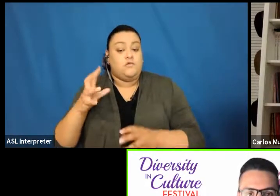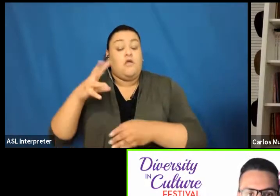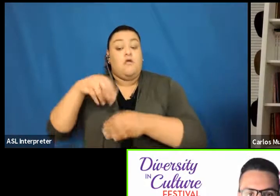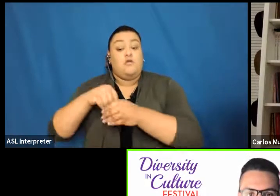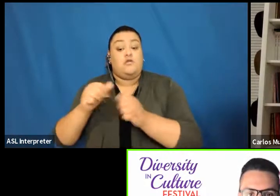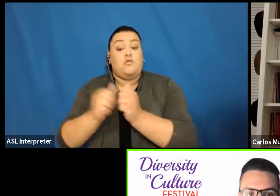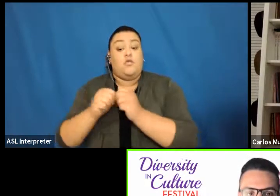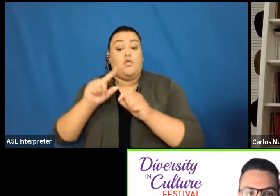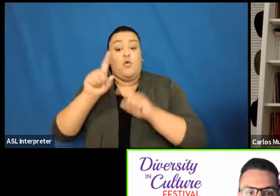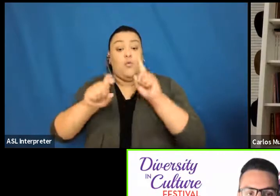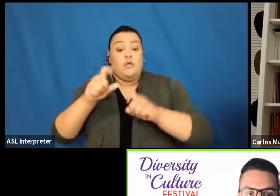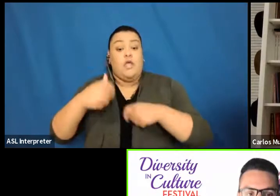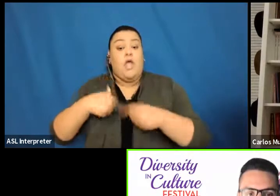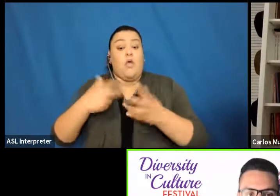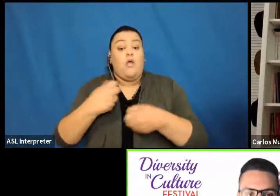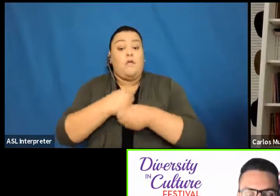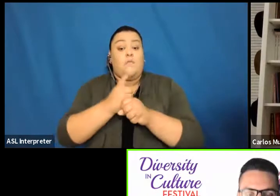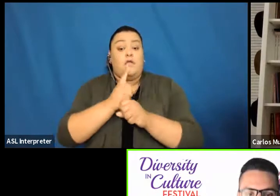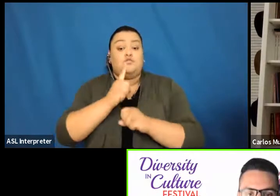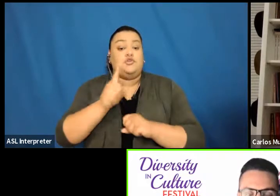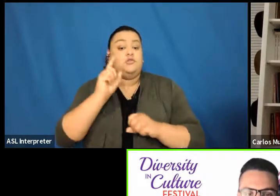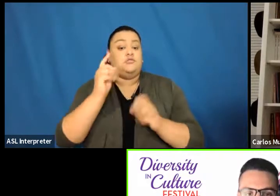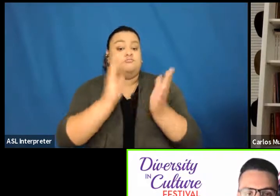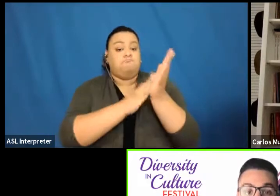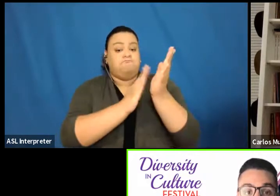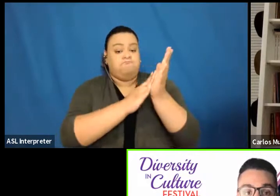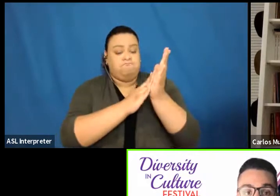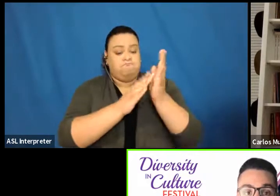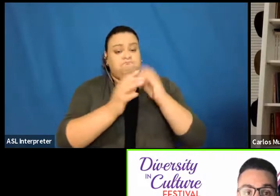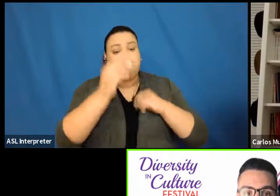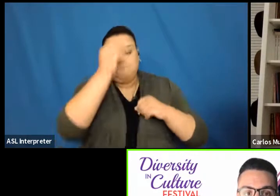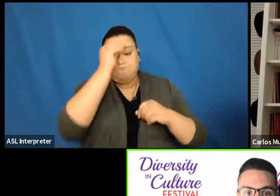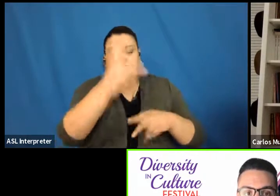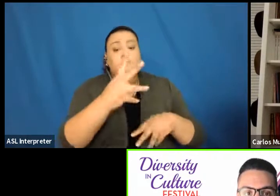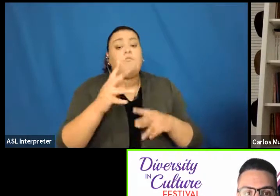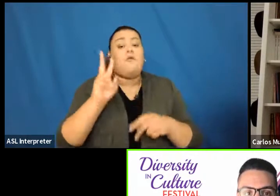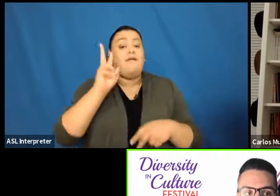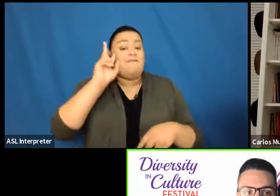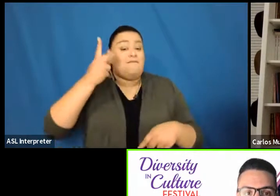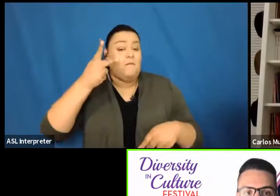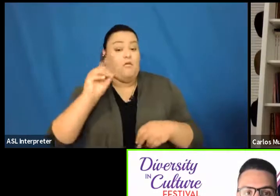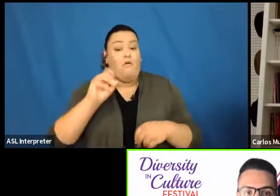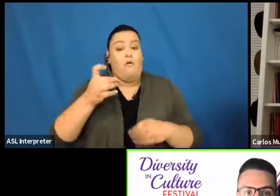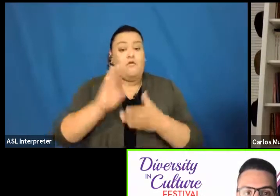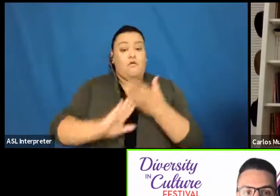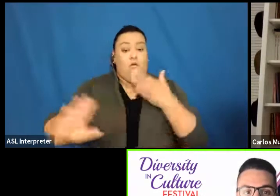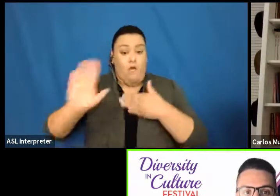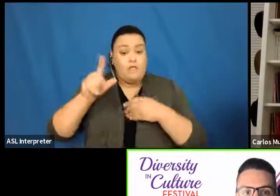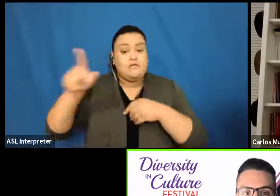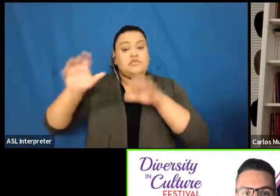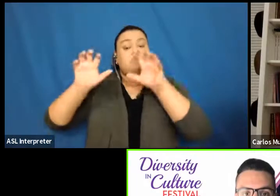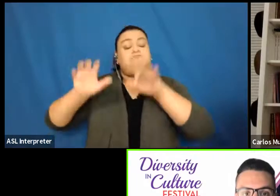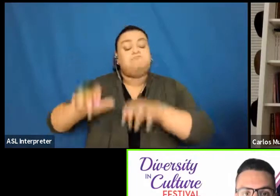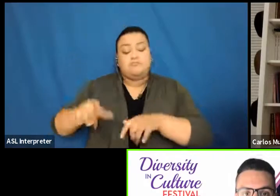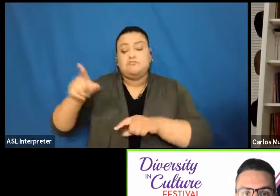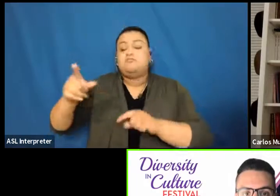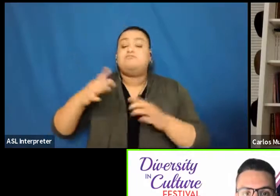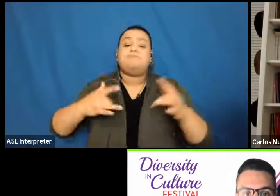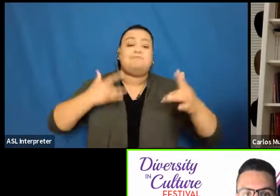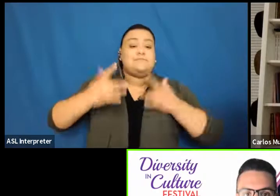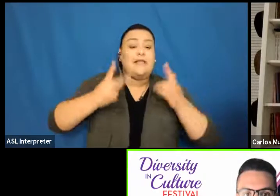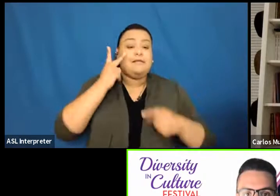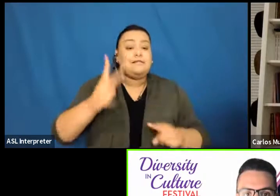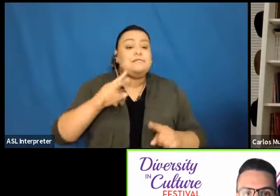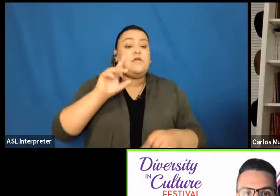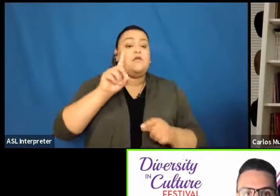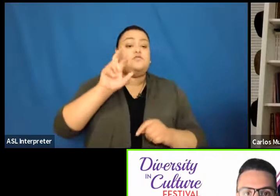you your flowers. For example, the vice president of Oxnard College, he pointed out, so excited to see Dr. Muñoz